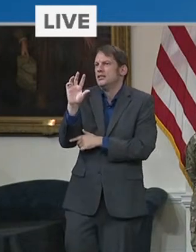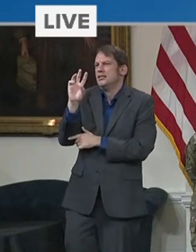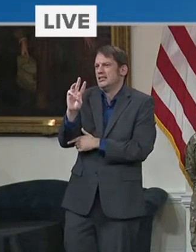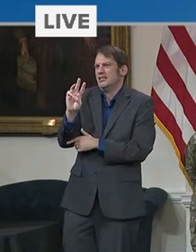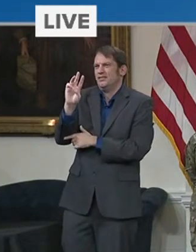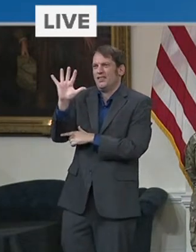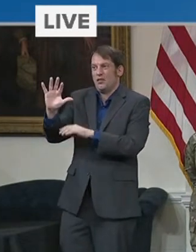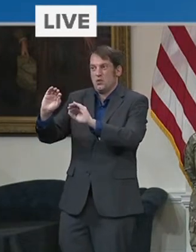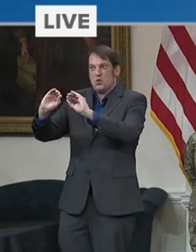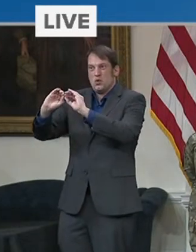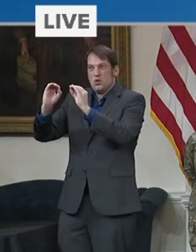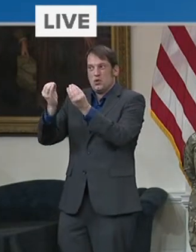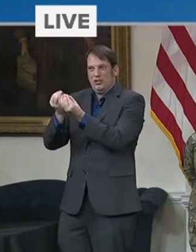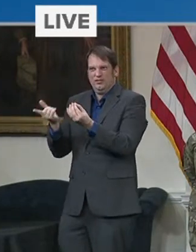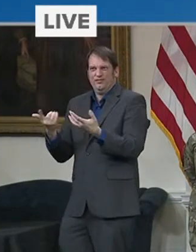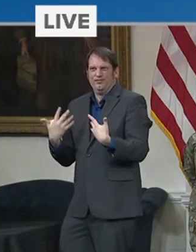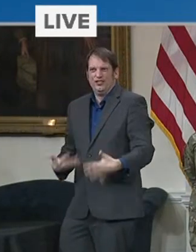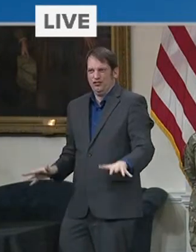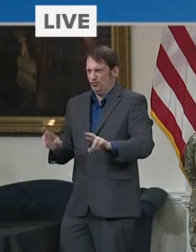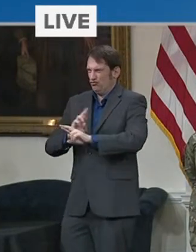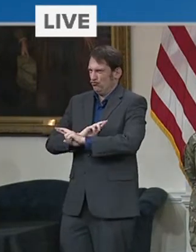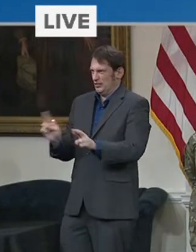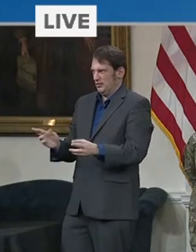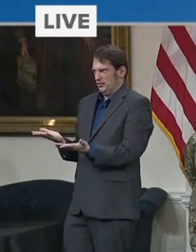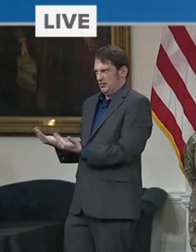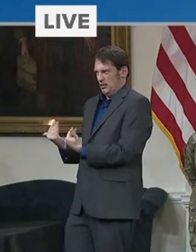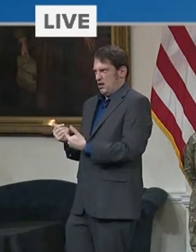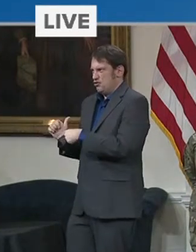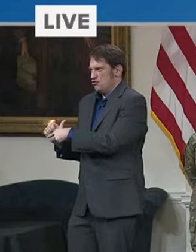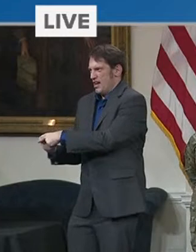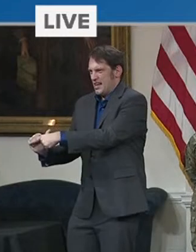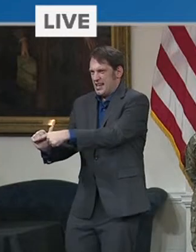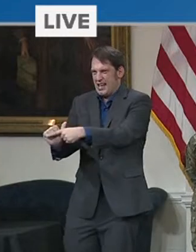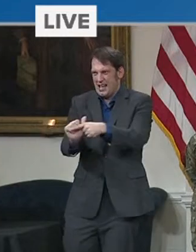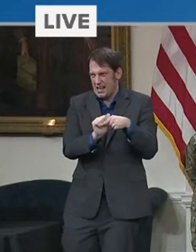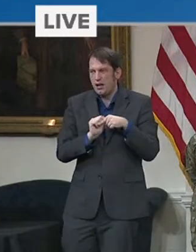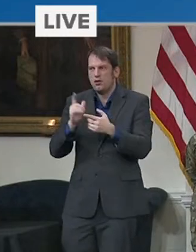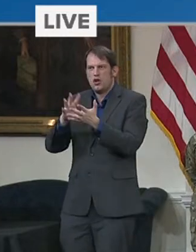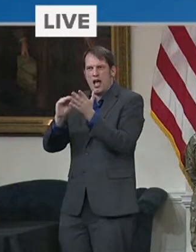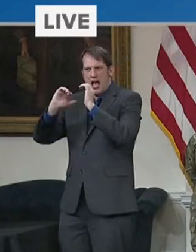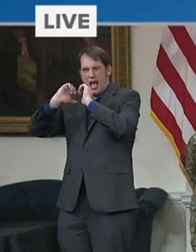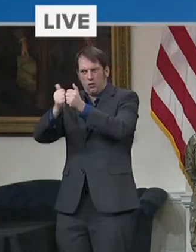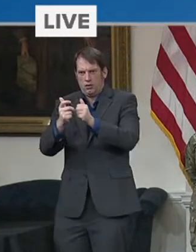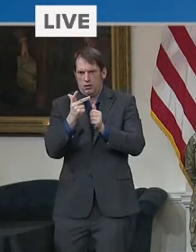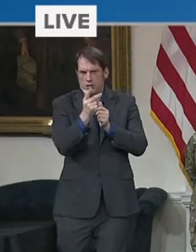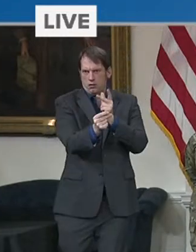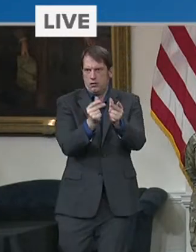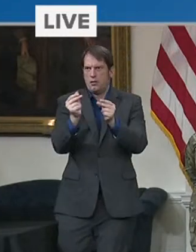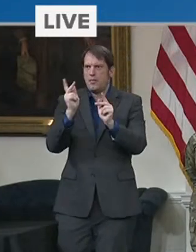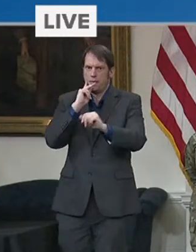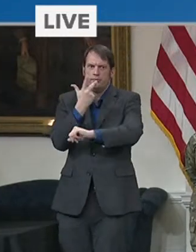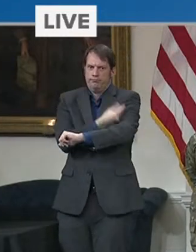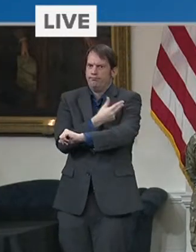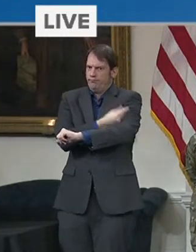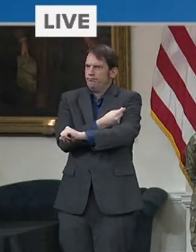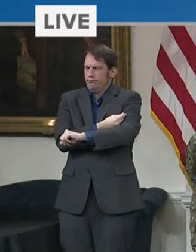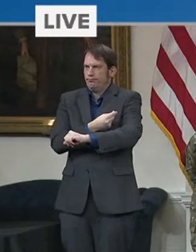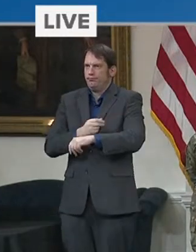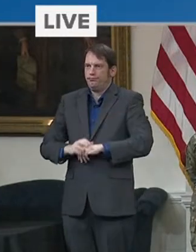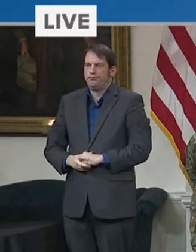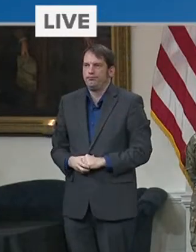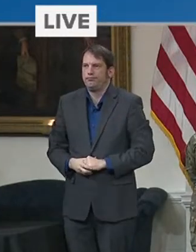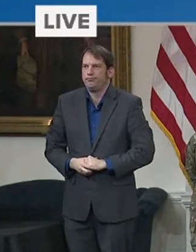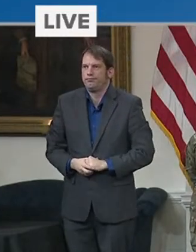which are ready to hire and train as many vaccinators as are necessary. County leaders